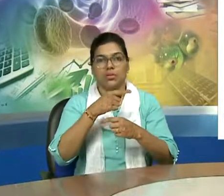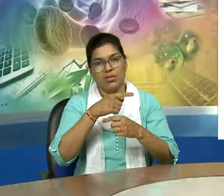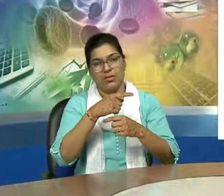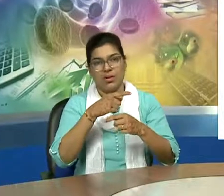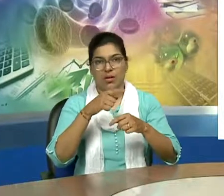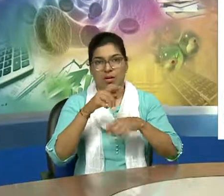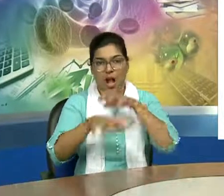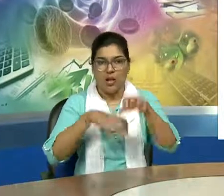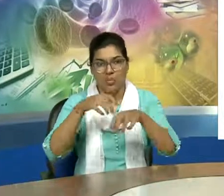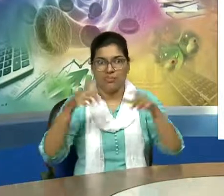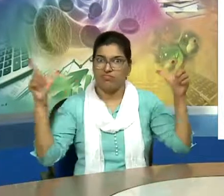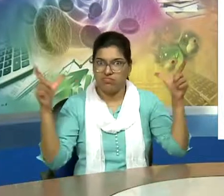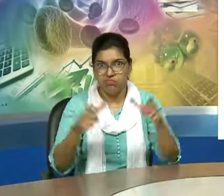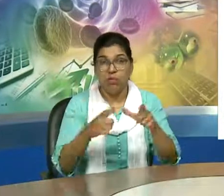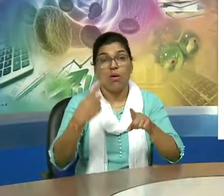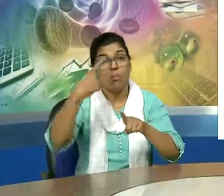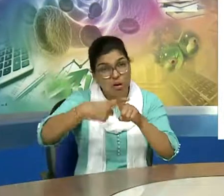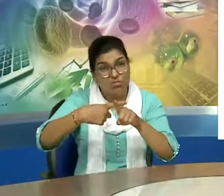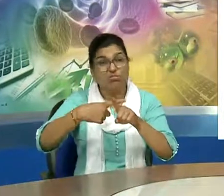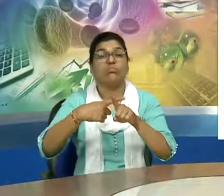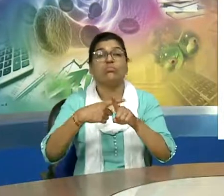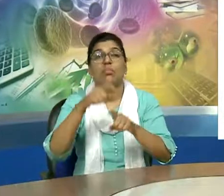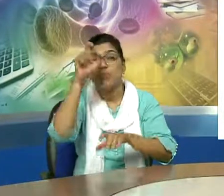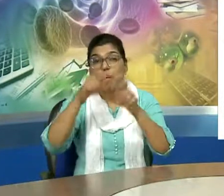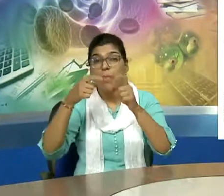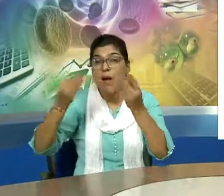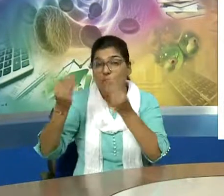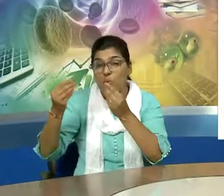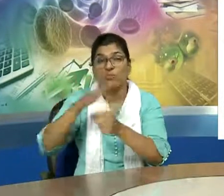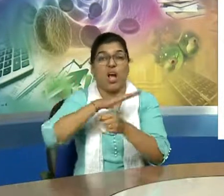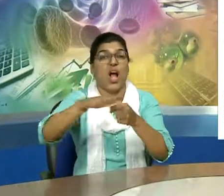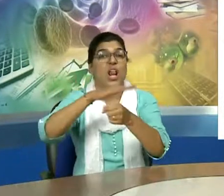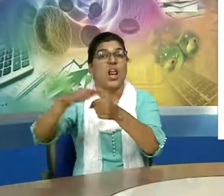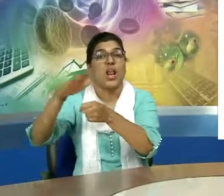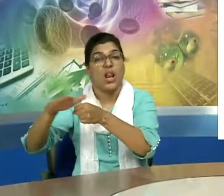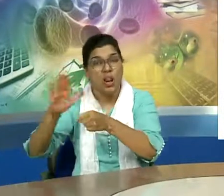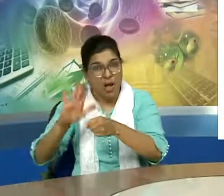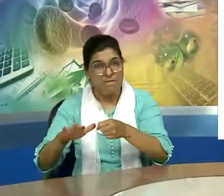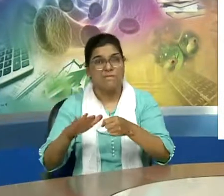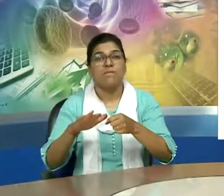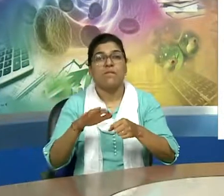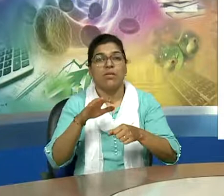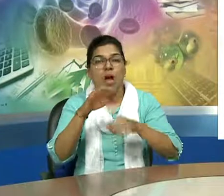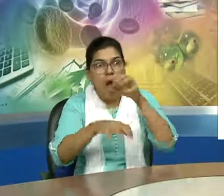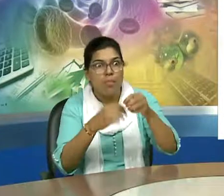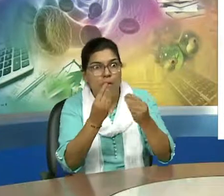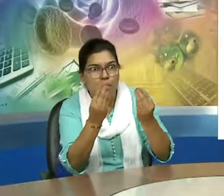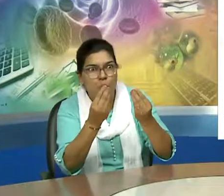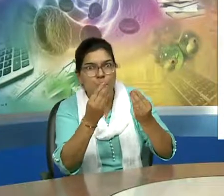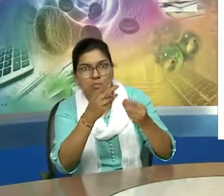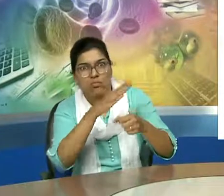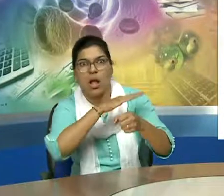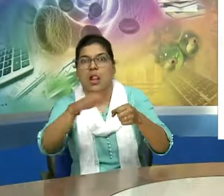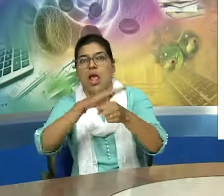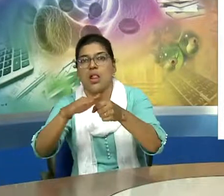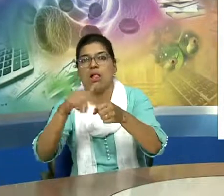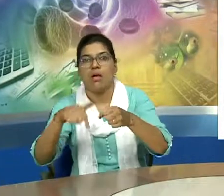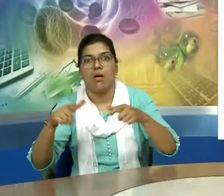And all these wild animals, they are being killed for the